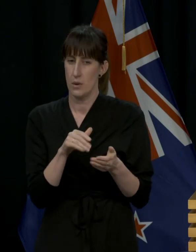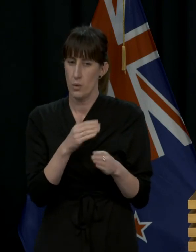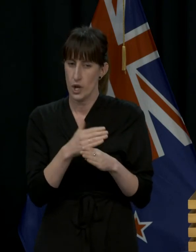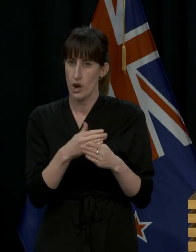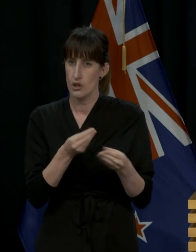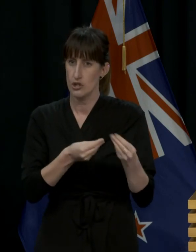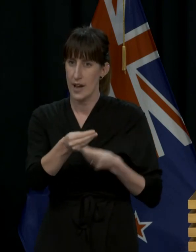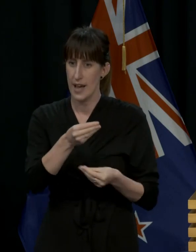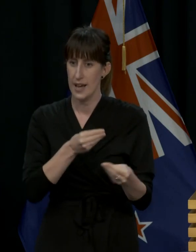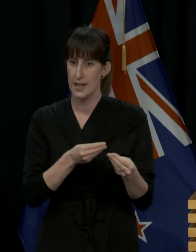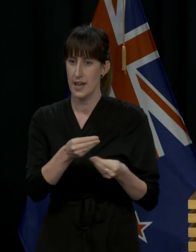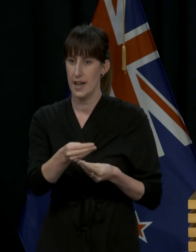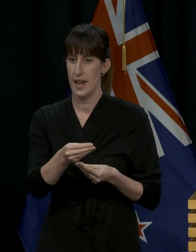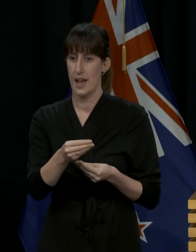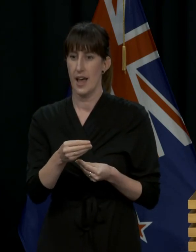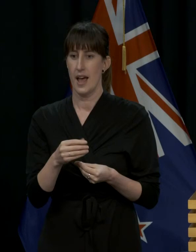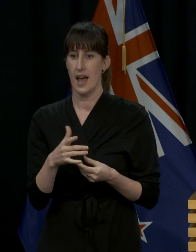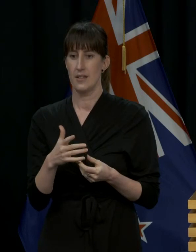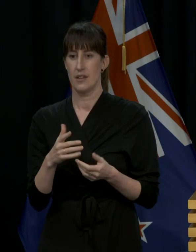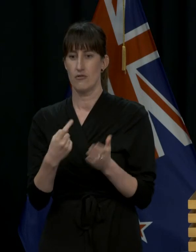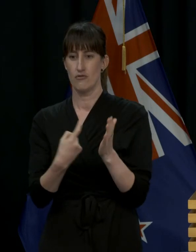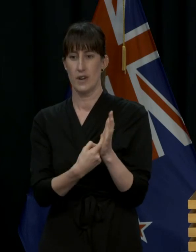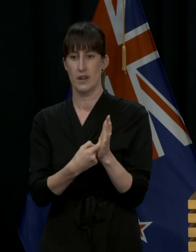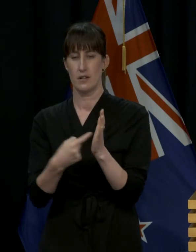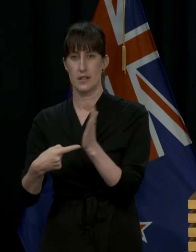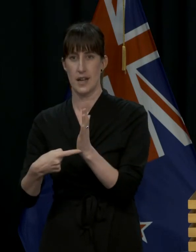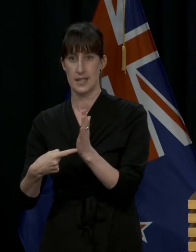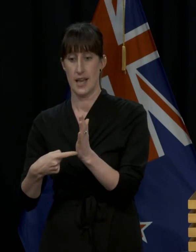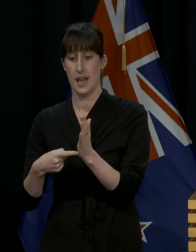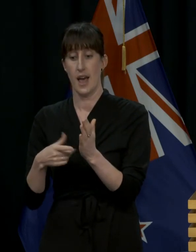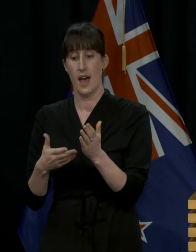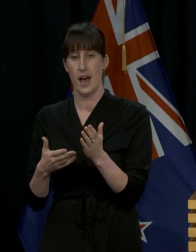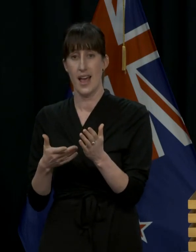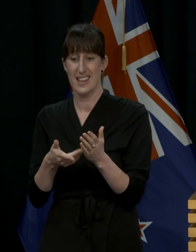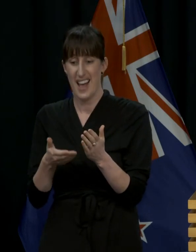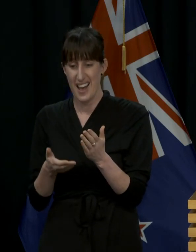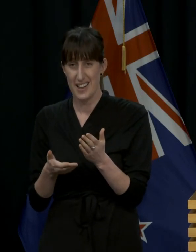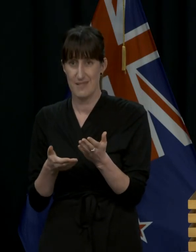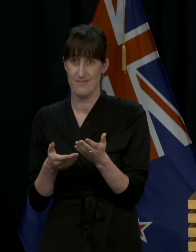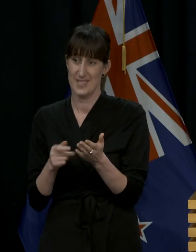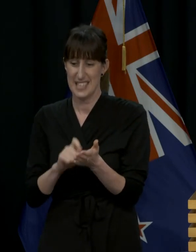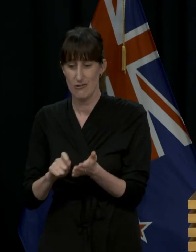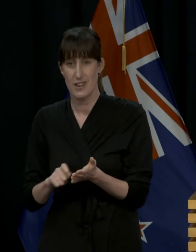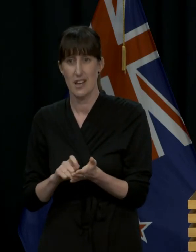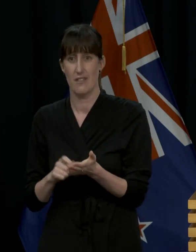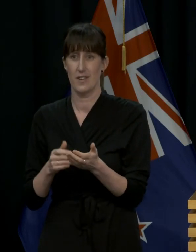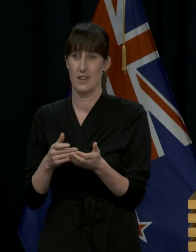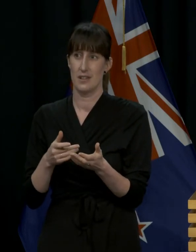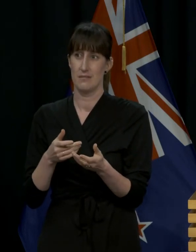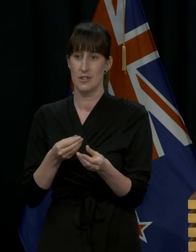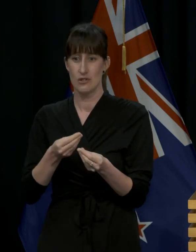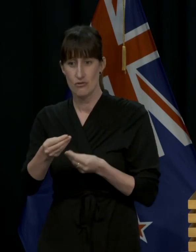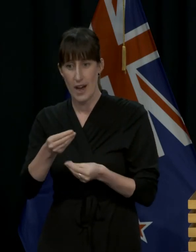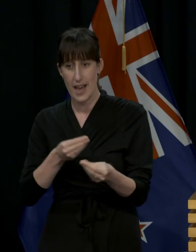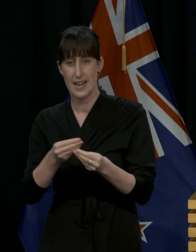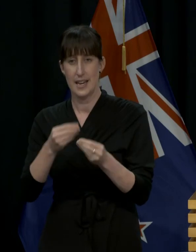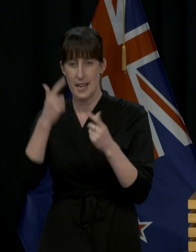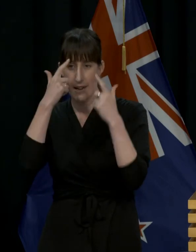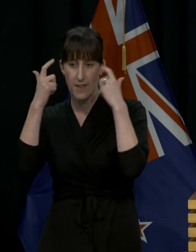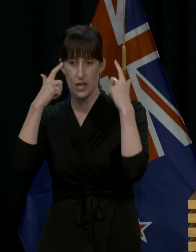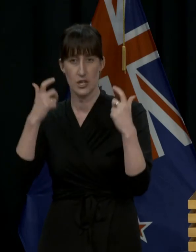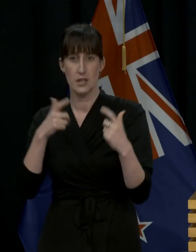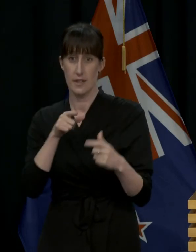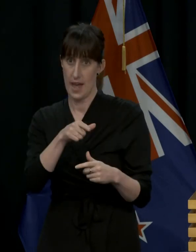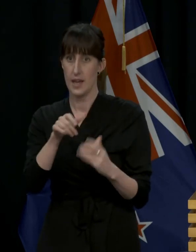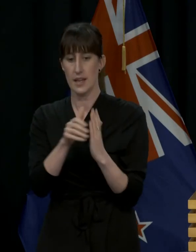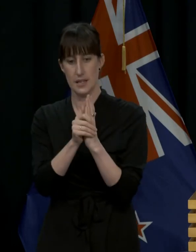Rino Terakatene, as Undersecretary, has a background in Māori trade promotion, and so we'll look to bringing that expertise into the team too.